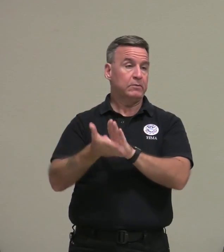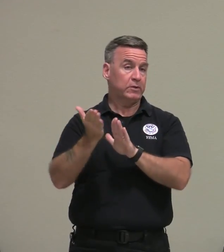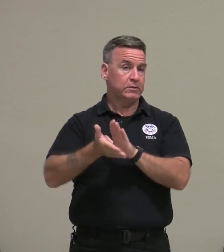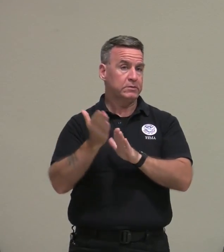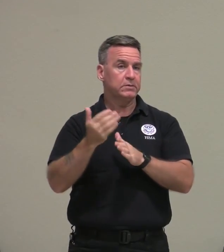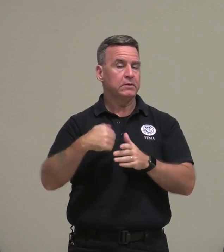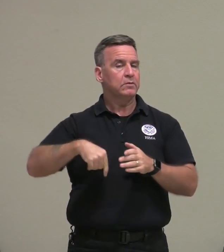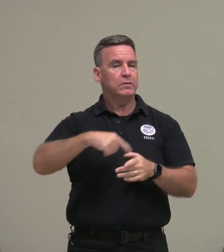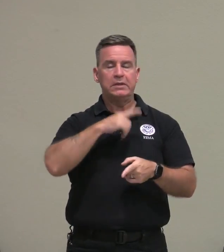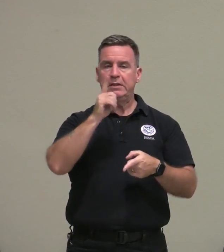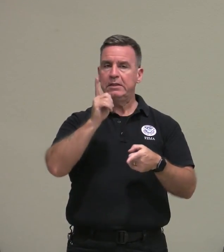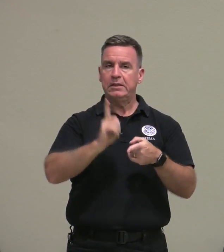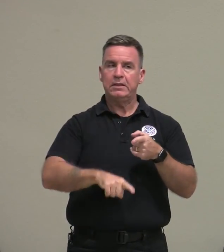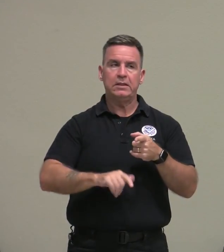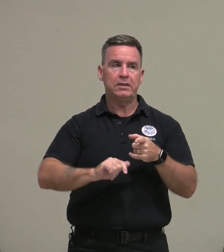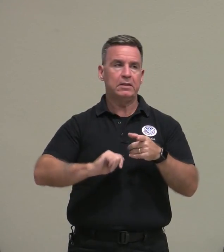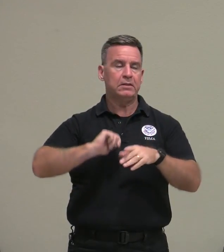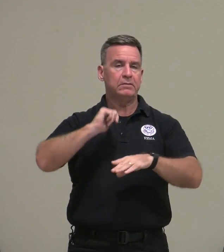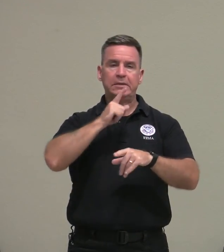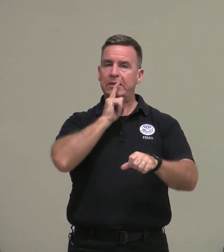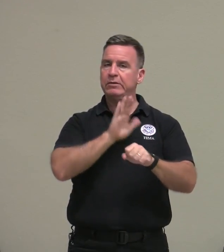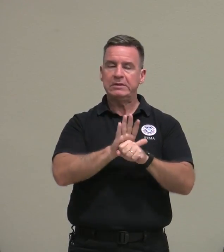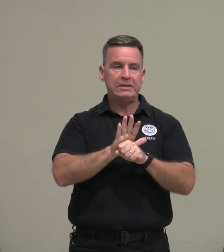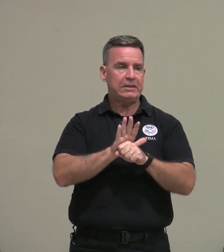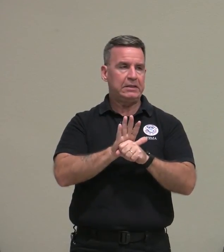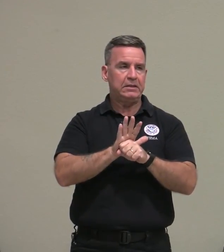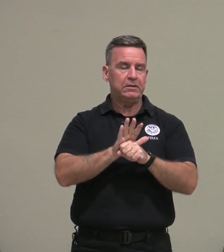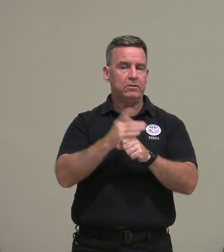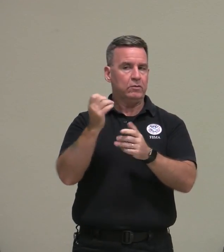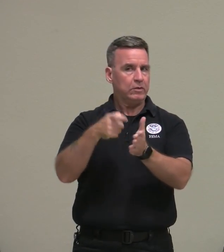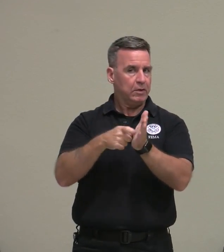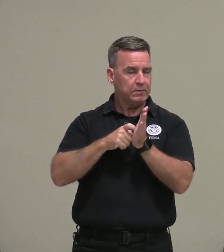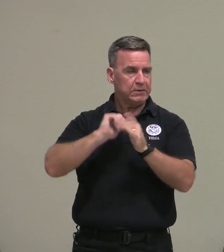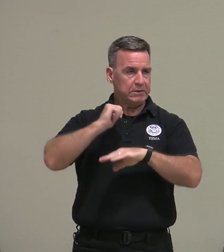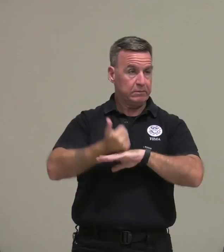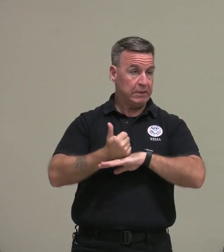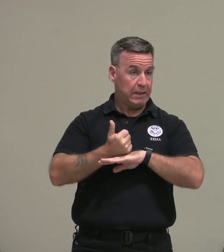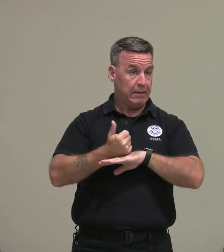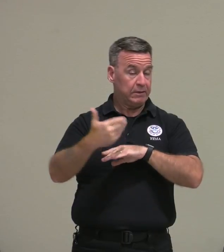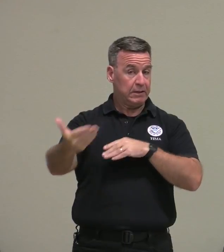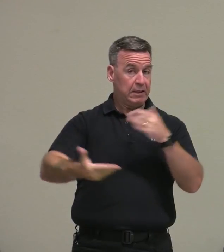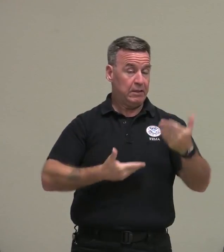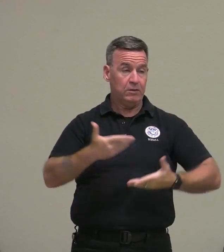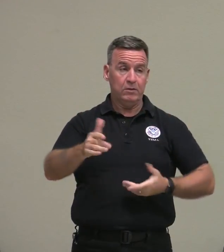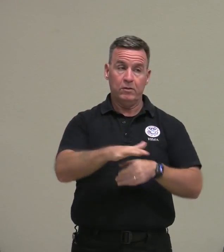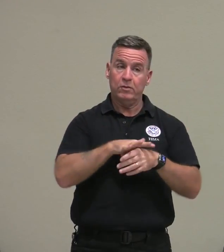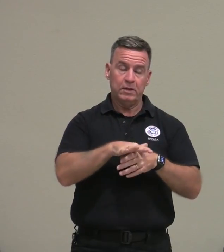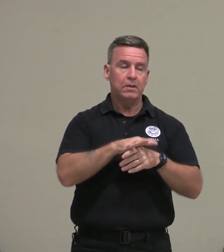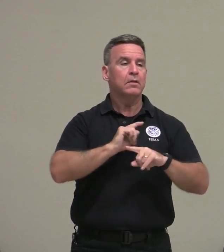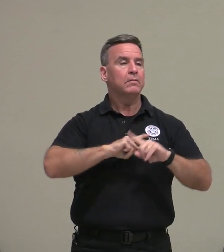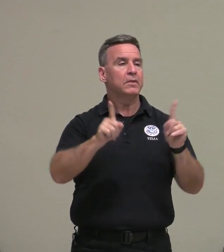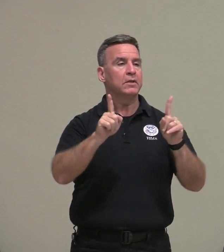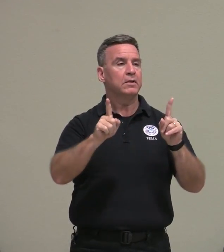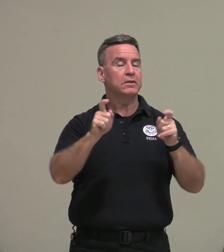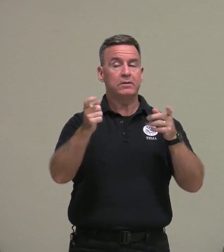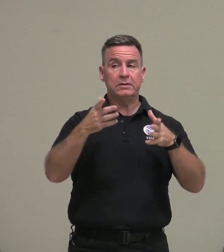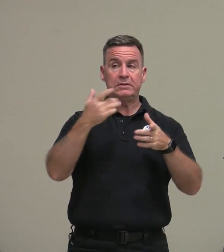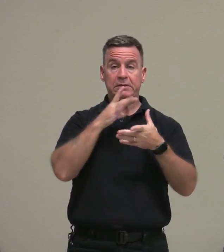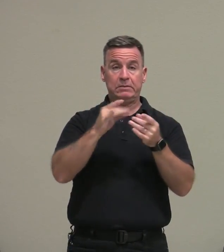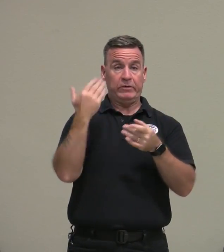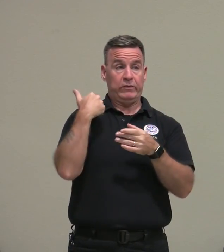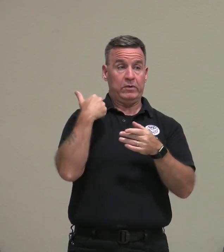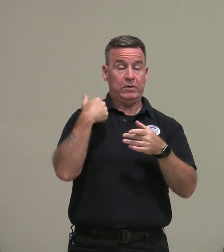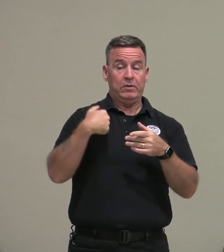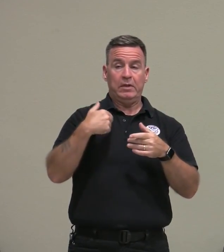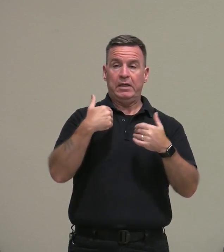We cannot put any guarantees in place or requirements in place to hire locally. But as the director said earlier,